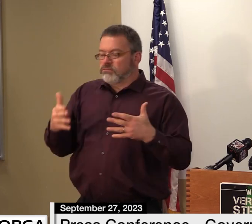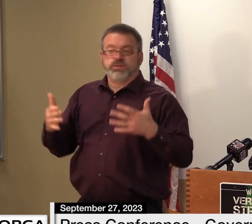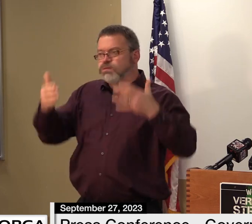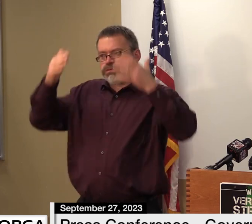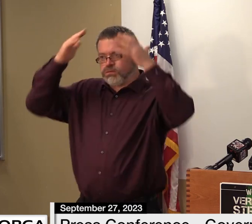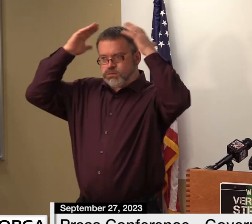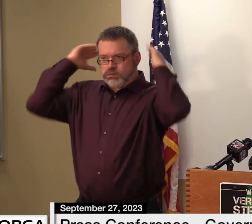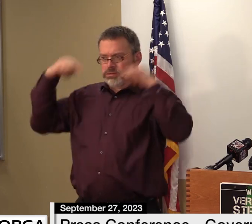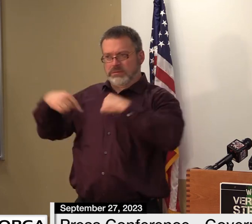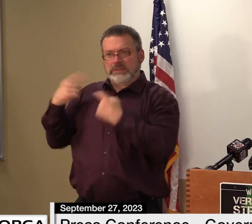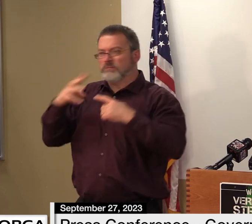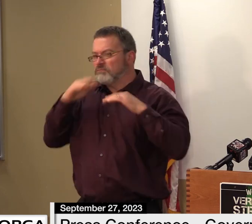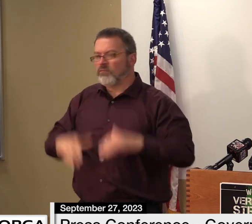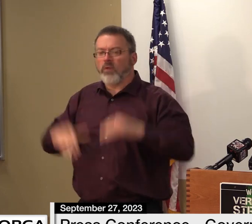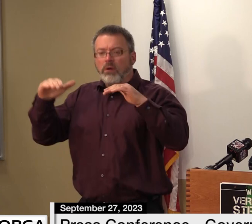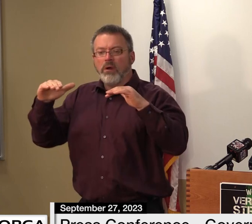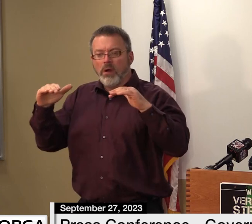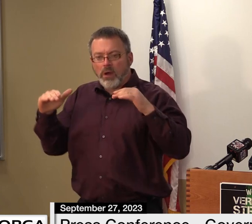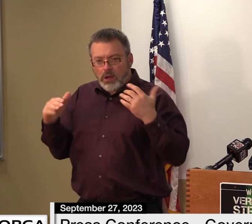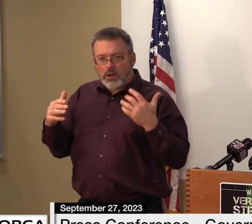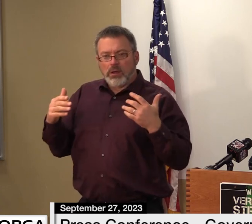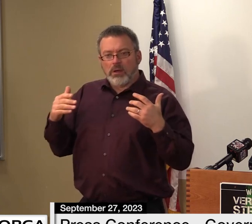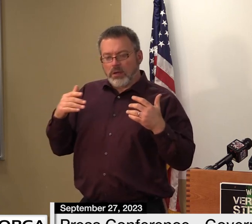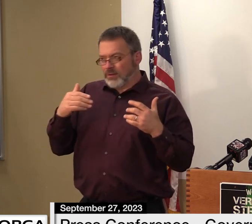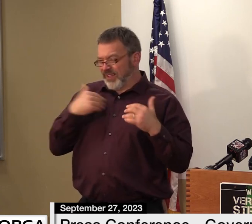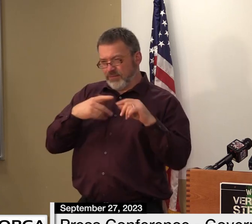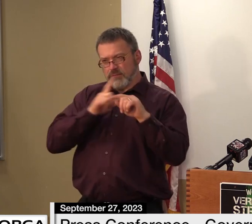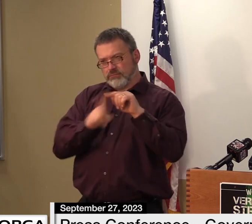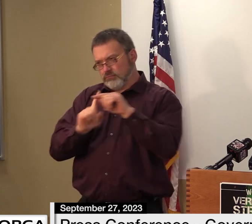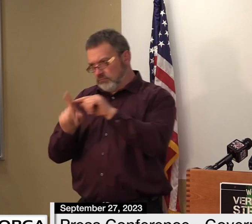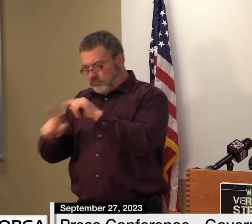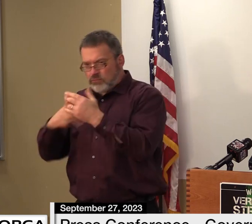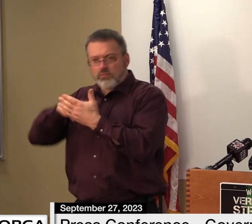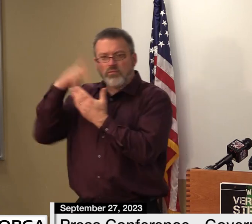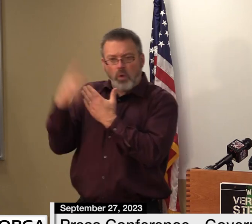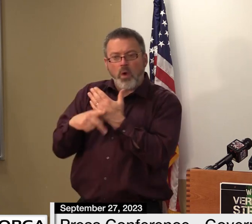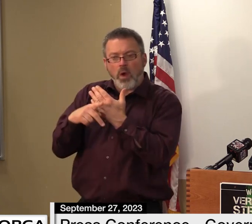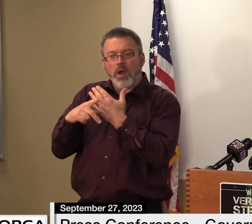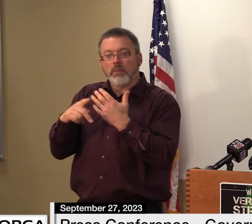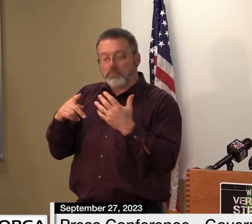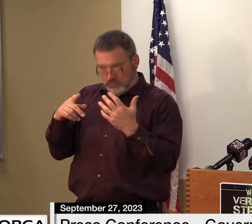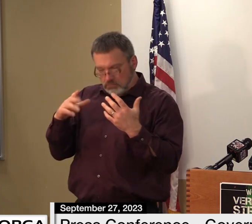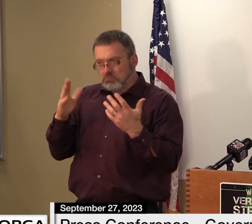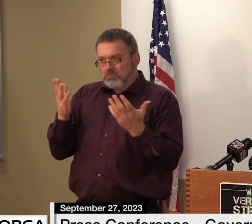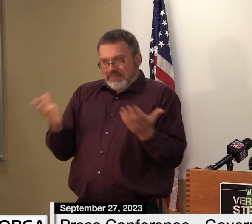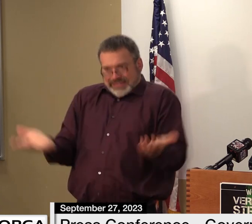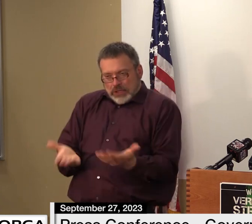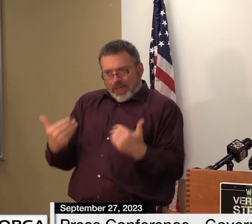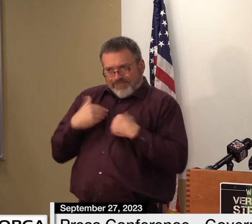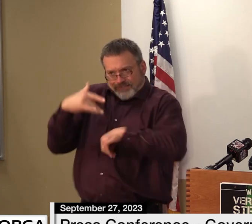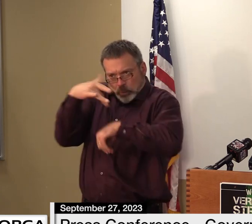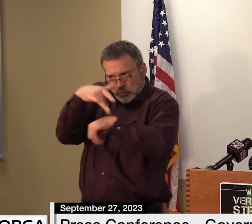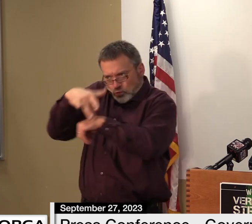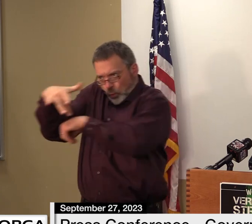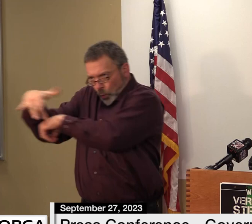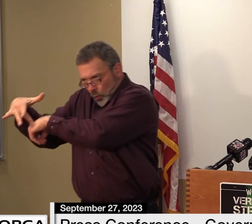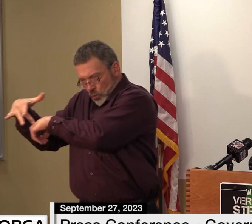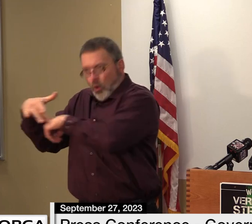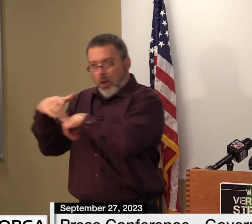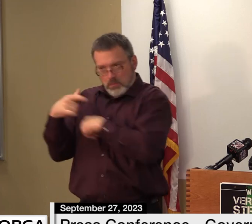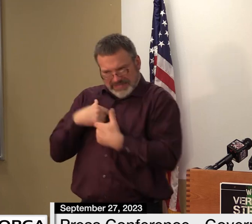access. So we're here as a resource. With our other folks who are acting as a resource, we want people to be able